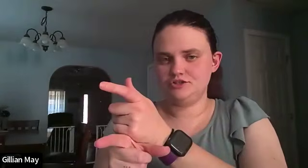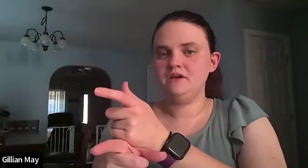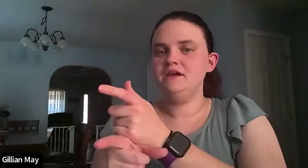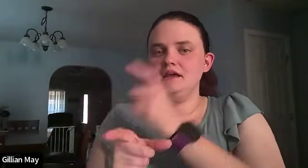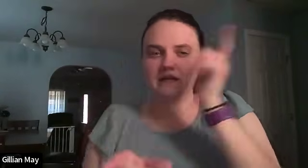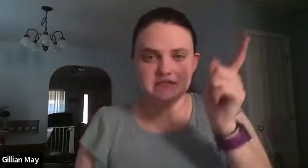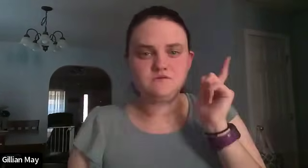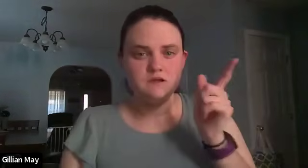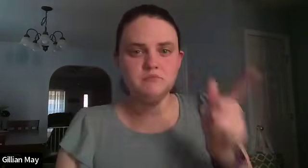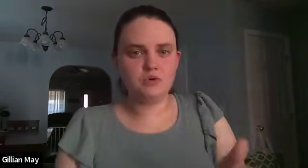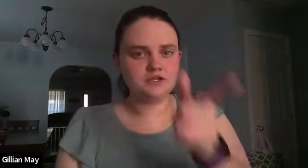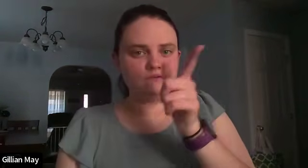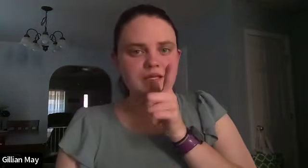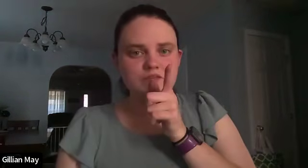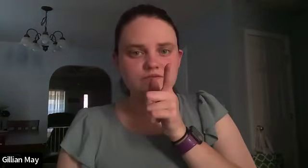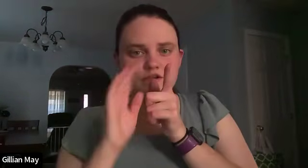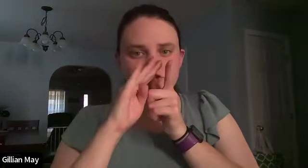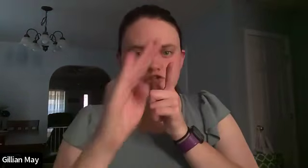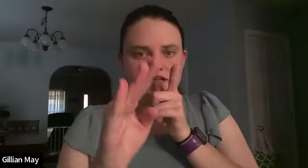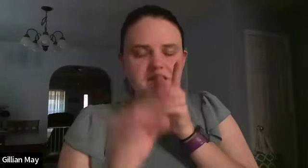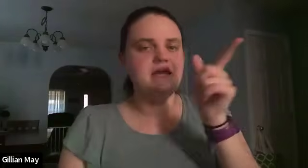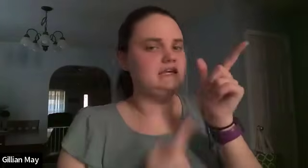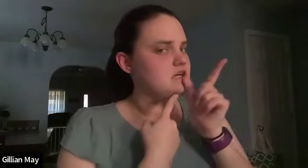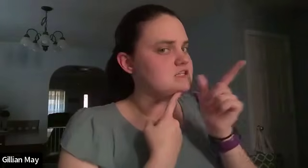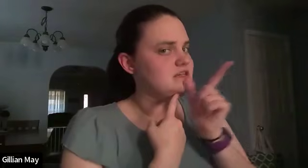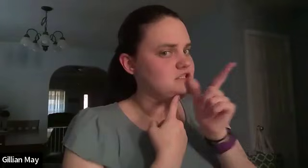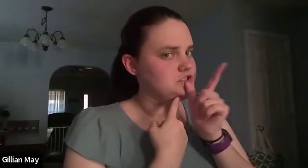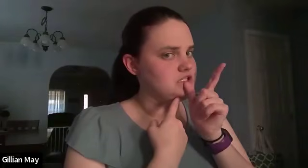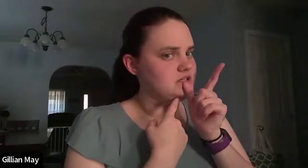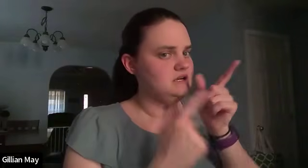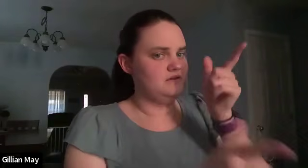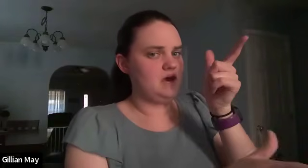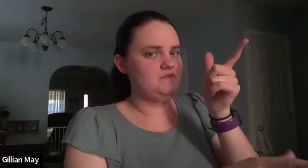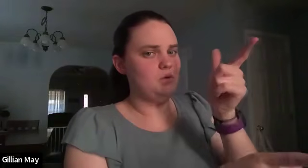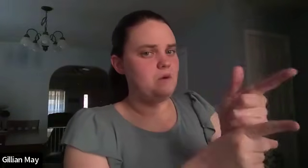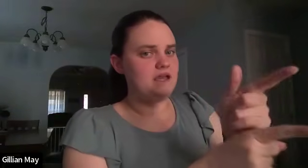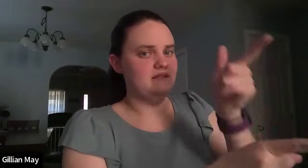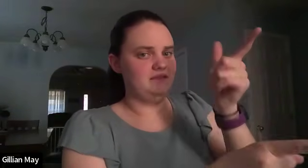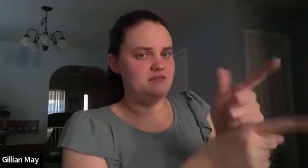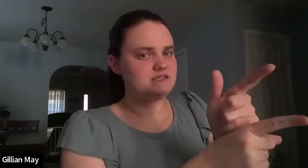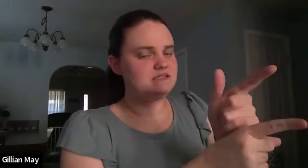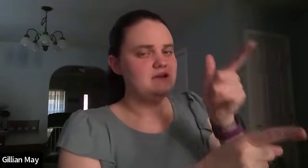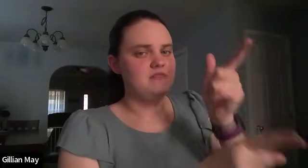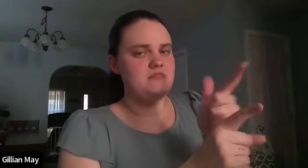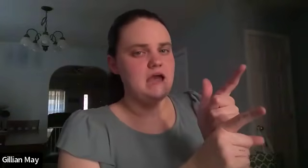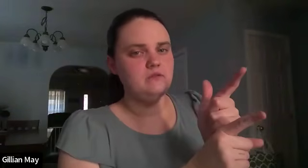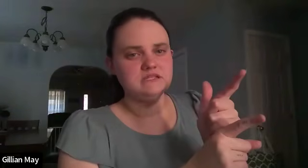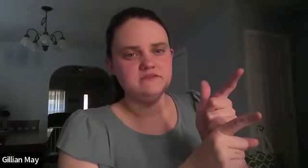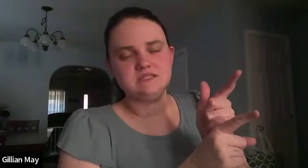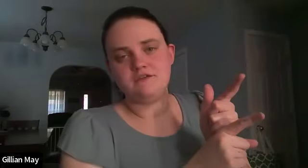Sister. It is very important you keep this finger straight and it does touch your chin. If you have it away like this, that looks like the sign